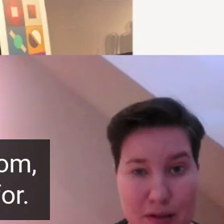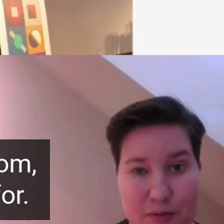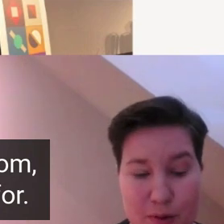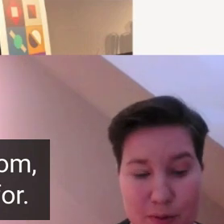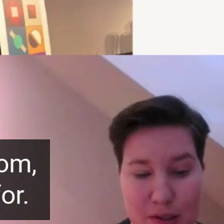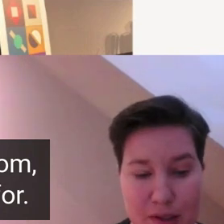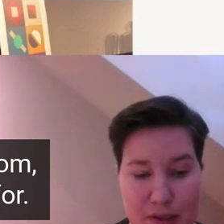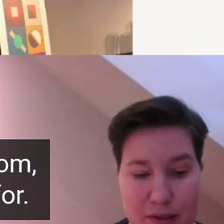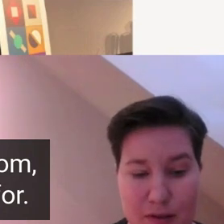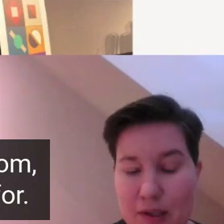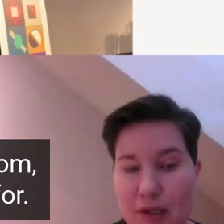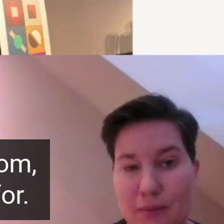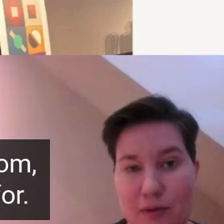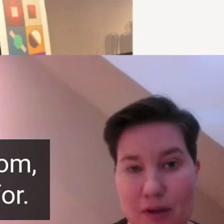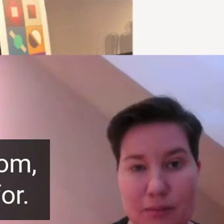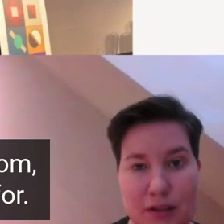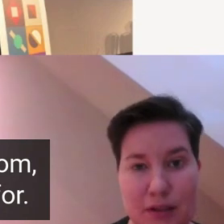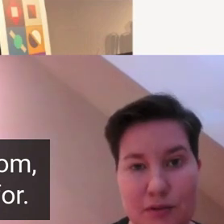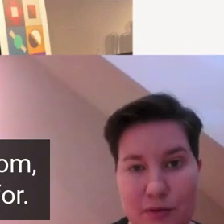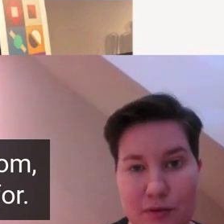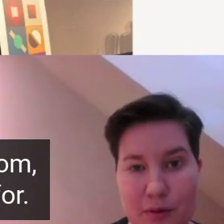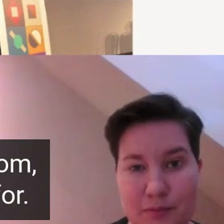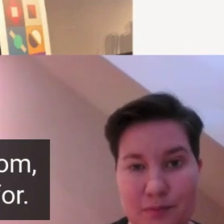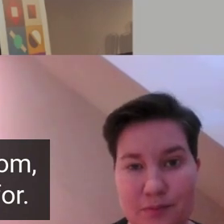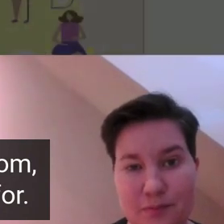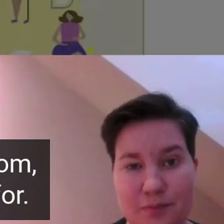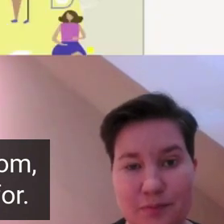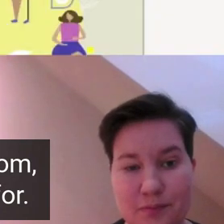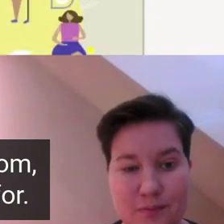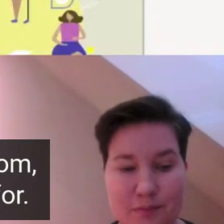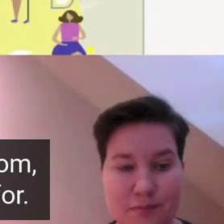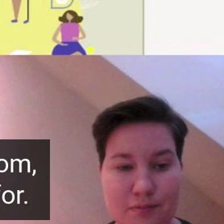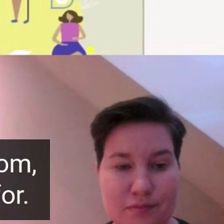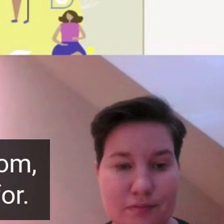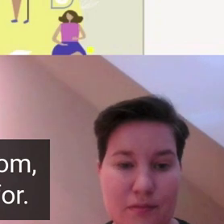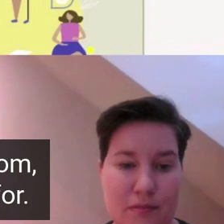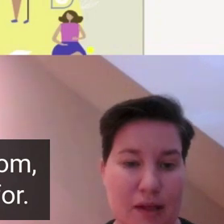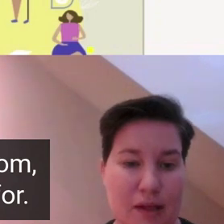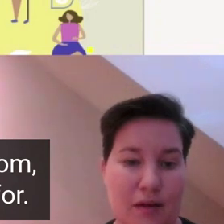people in this room, something I'm incredibly grateful for.